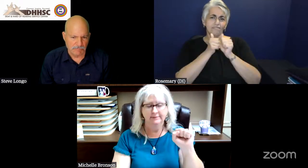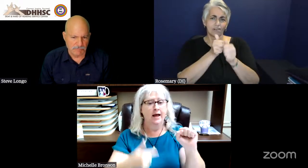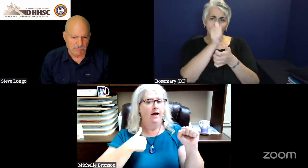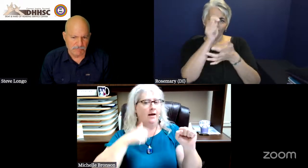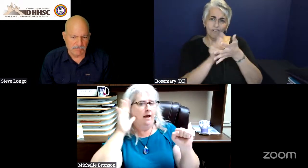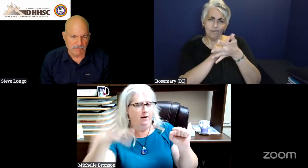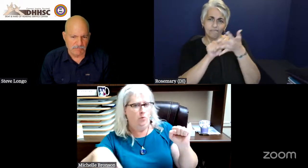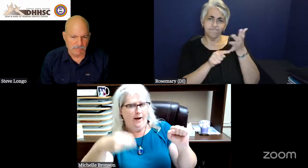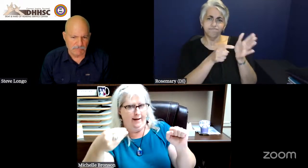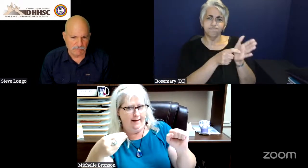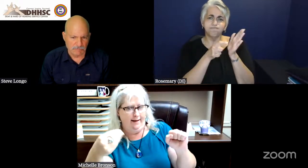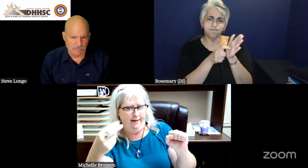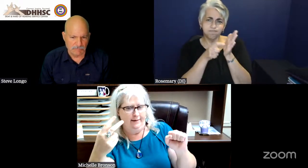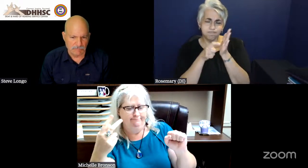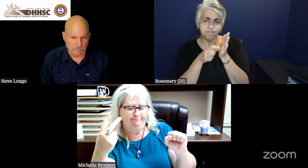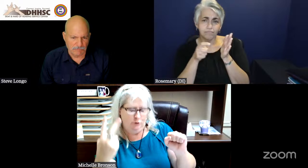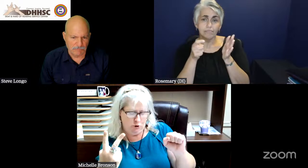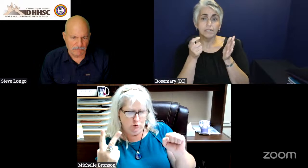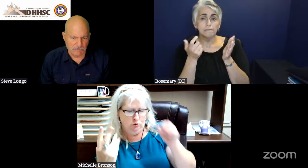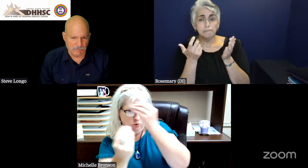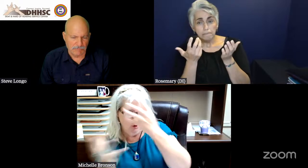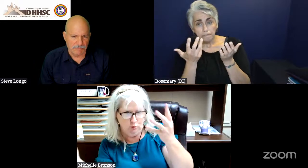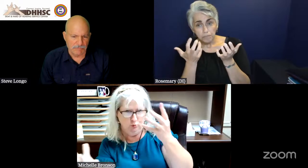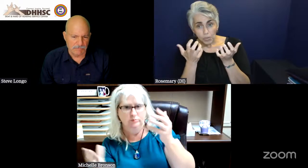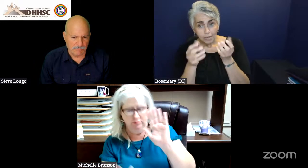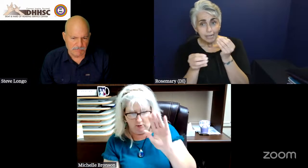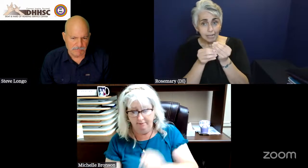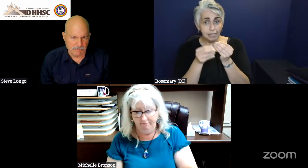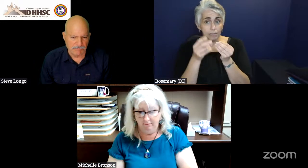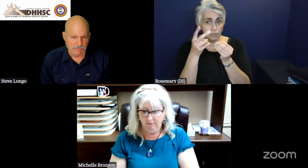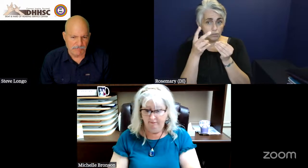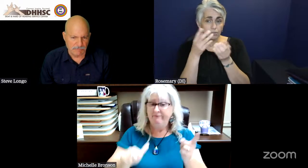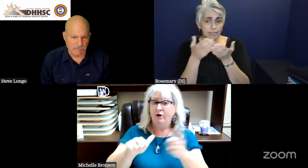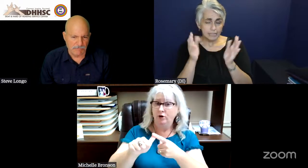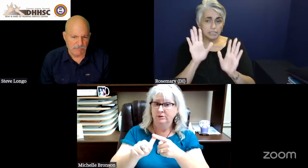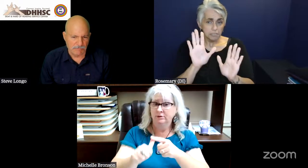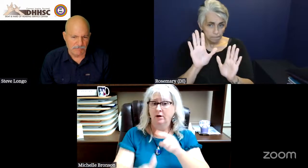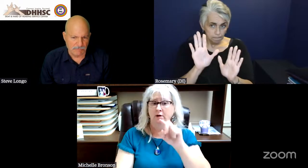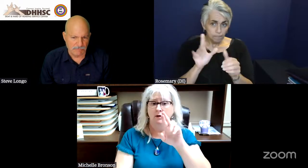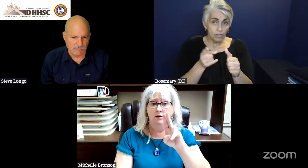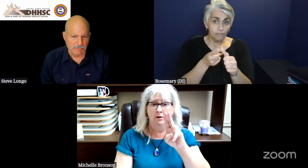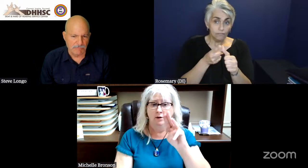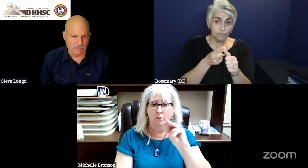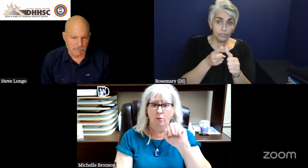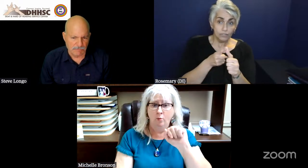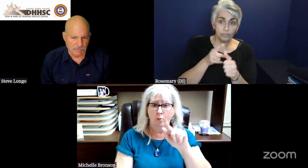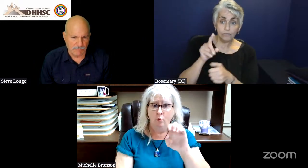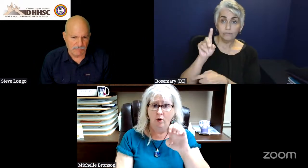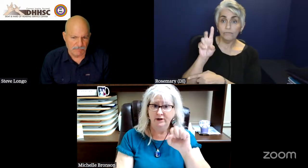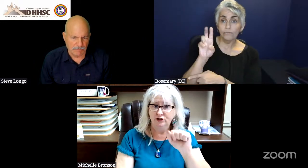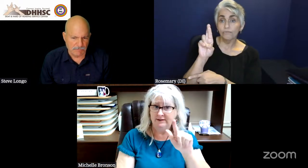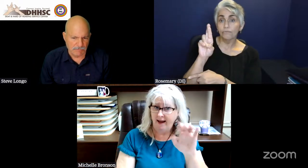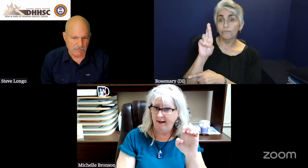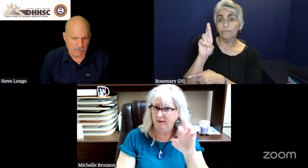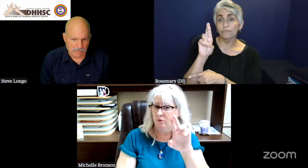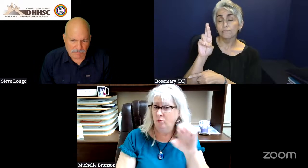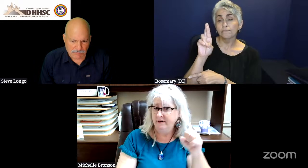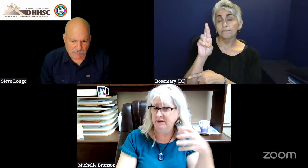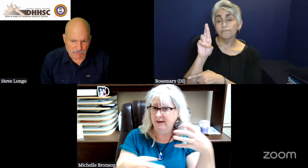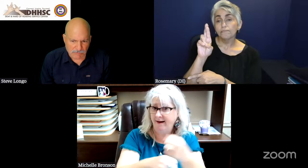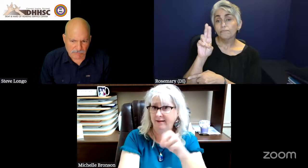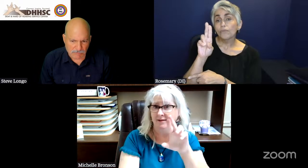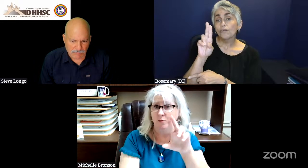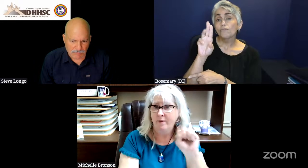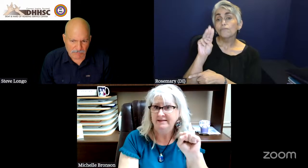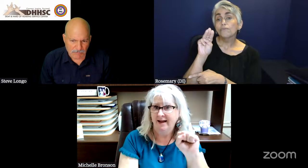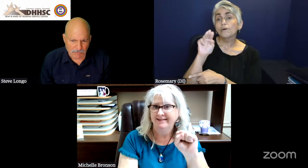Everything seems to be great. We're following all the requirements. But I do have two things that I need to notify you about. We